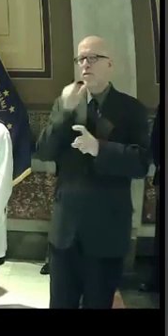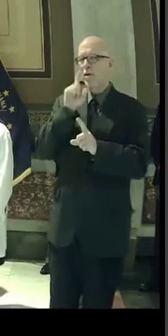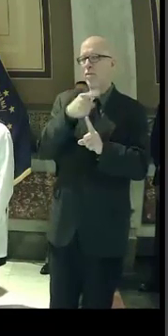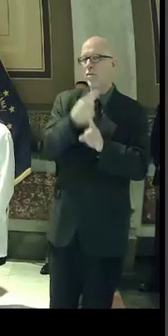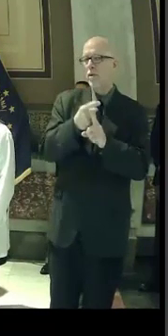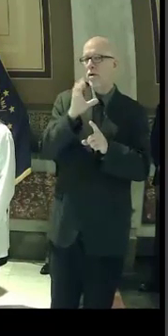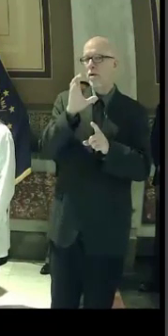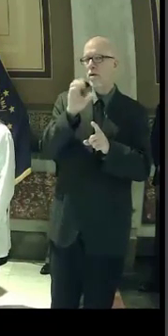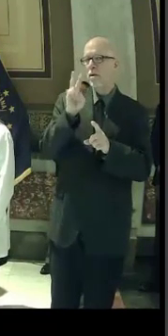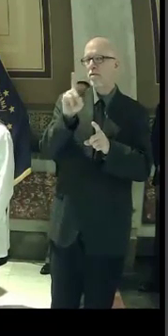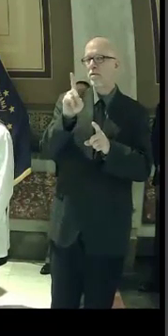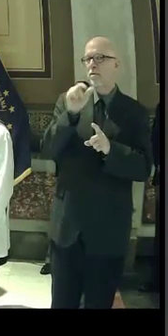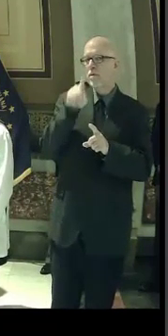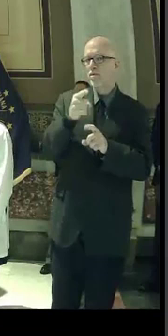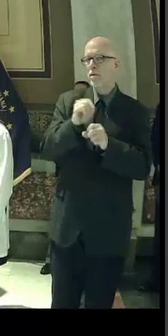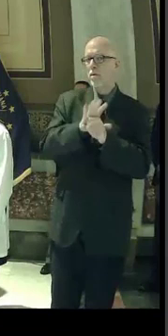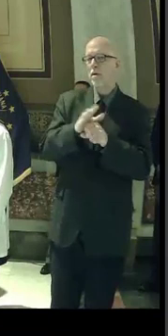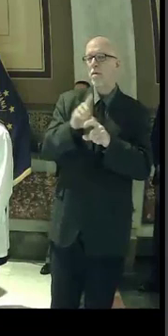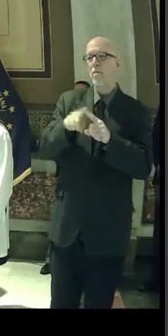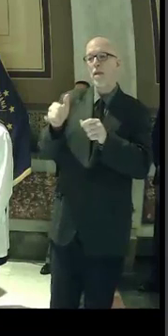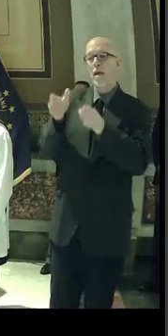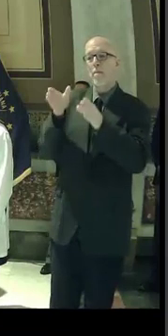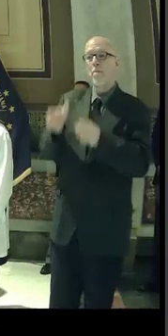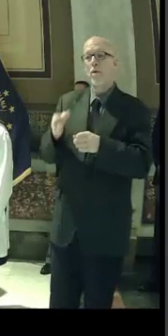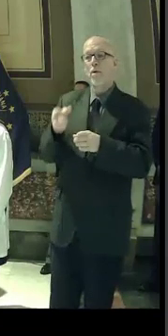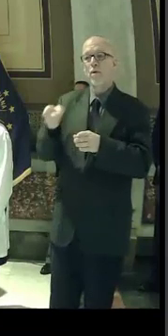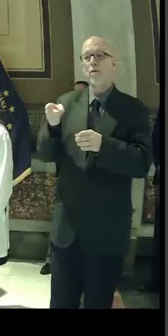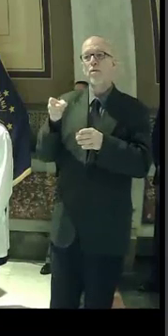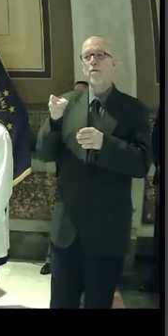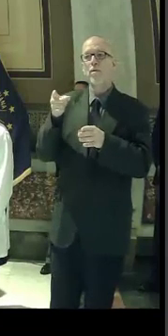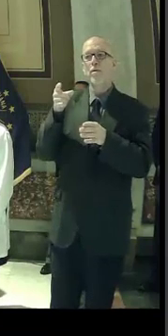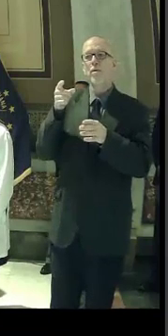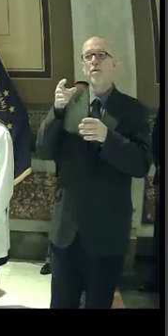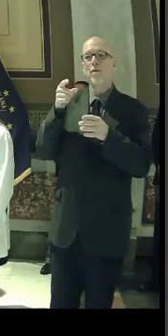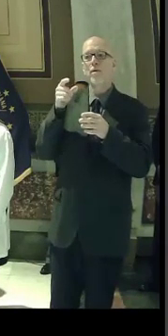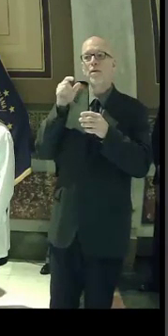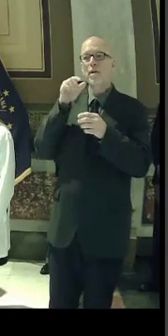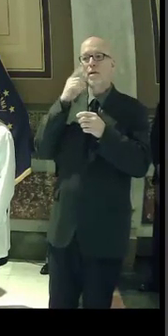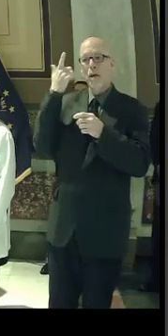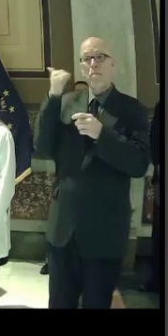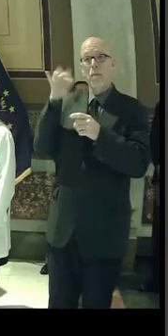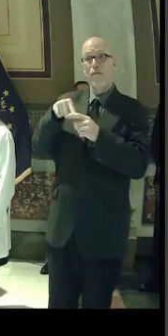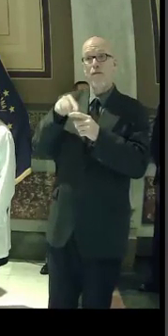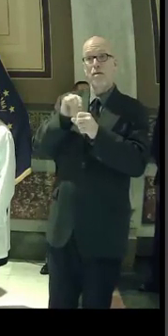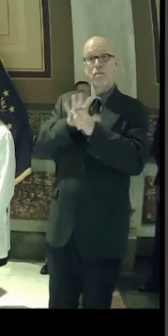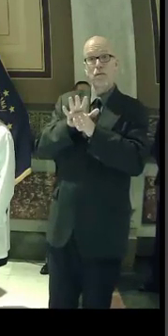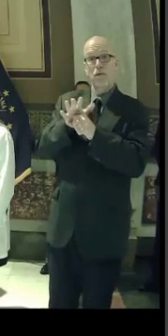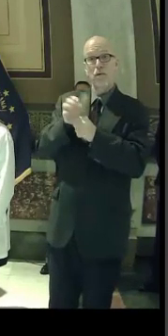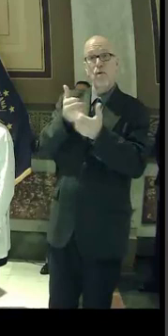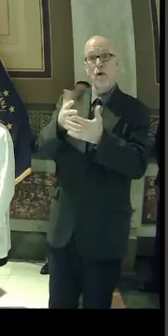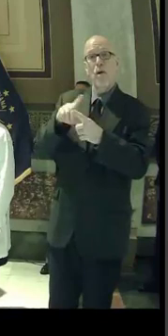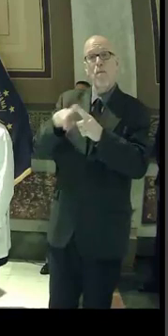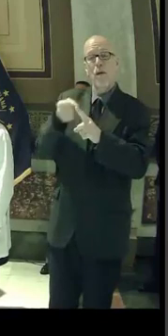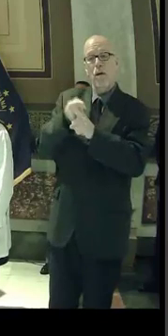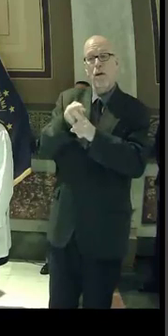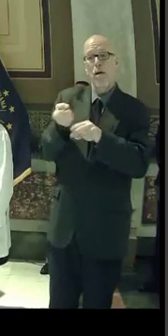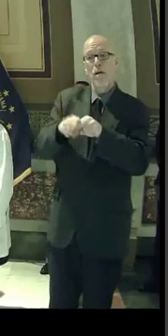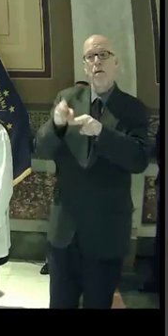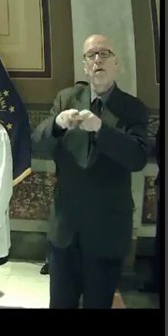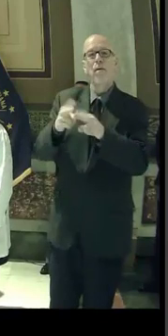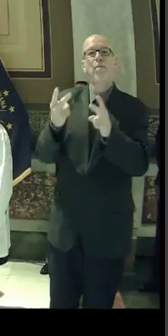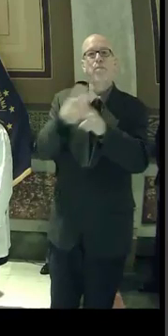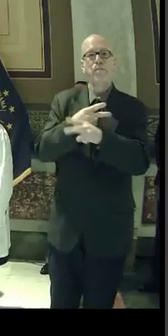that this individual would not have died if it was not for the COVID-19 infection. What makes this really